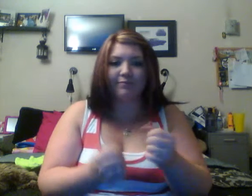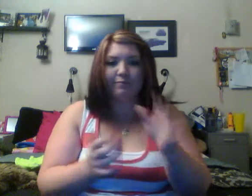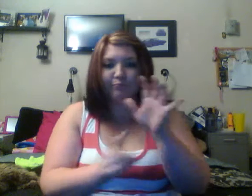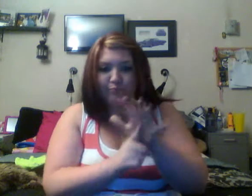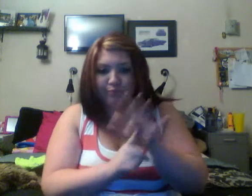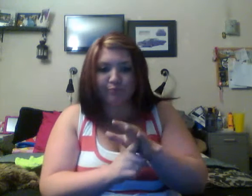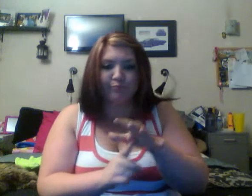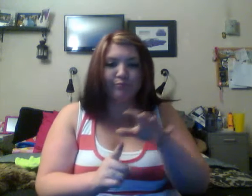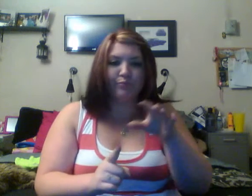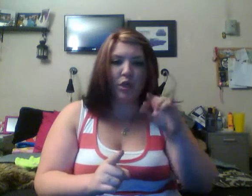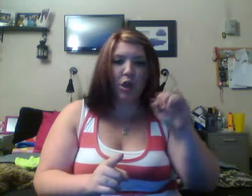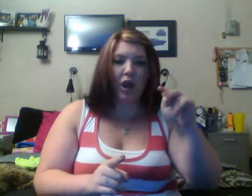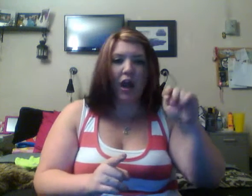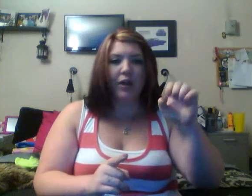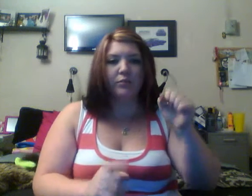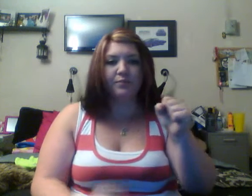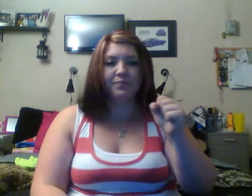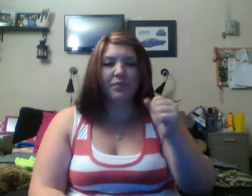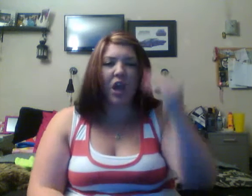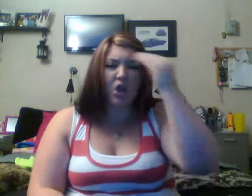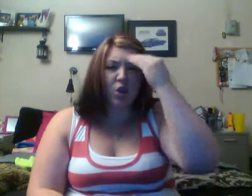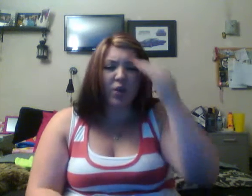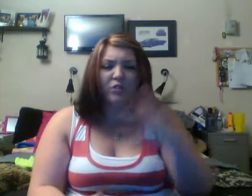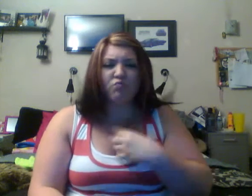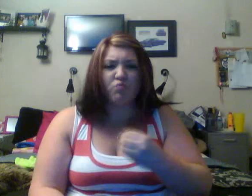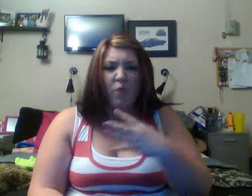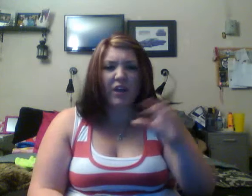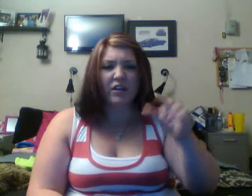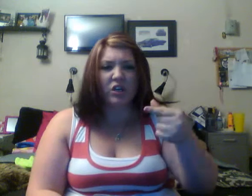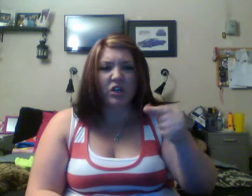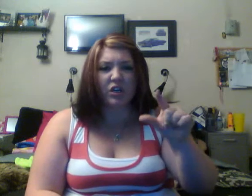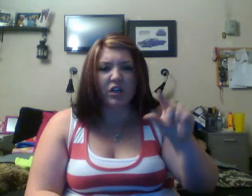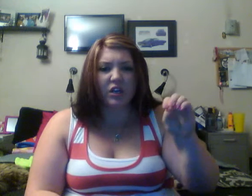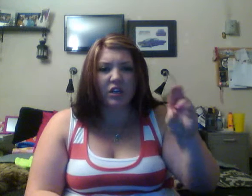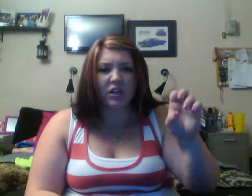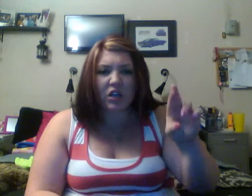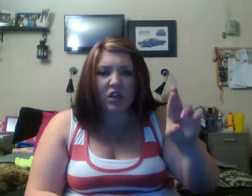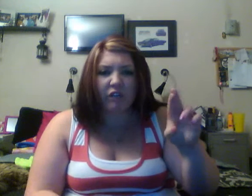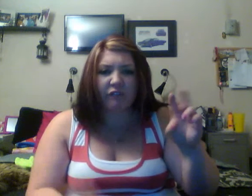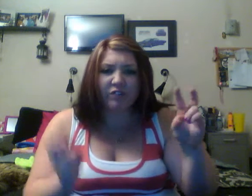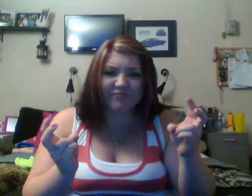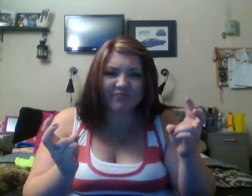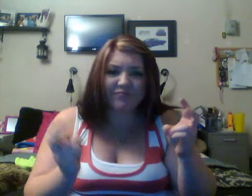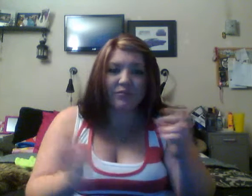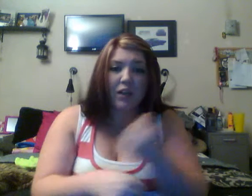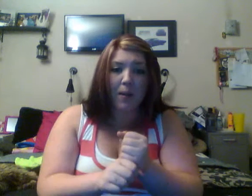quote, white glover. That means he made gloves out of the finest lamb skin, and they were white